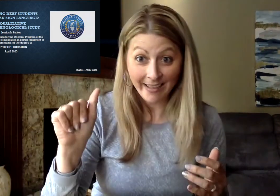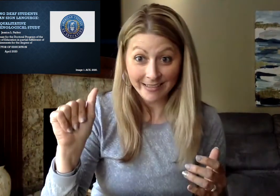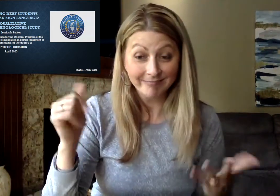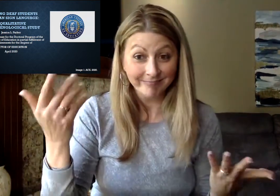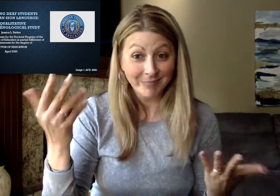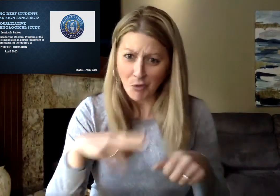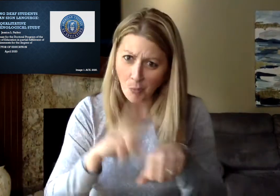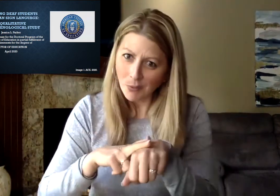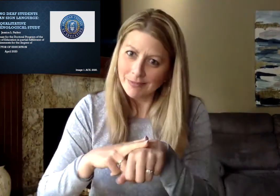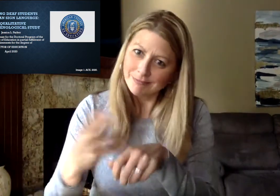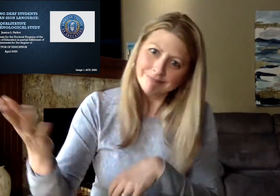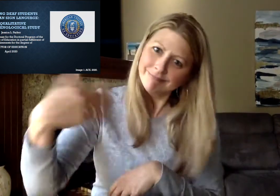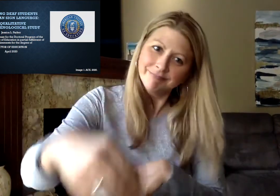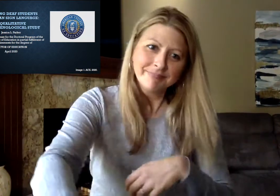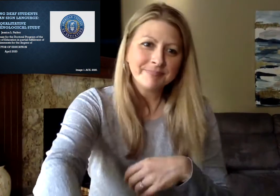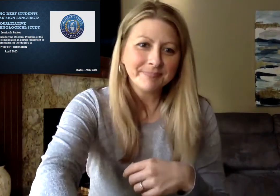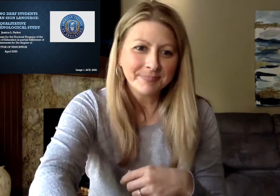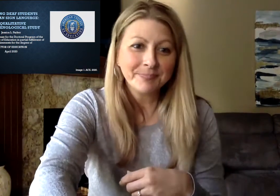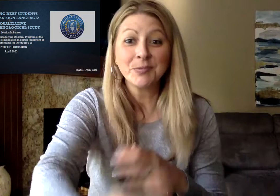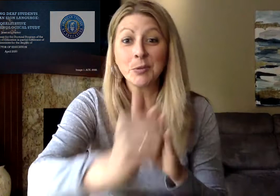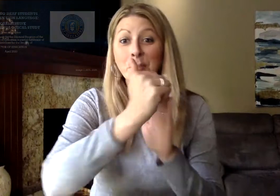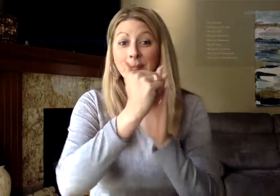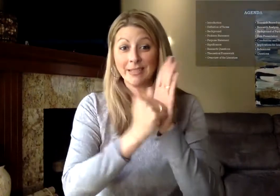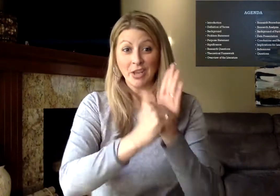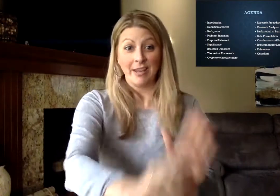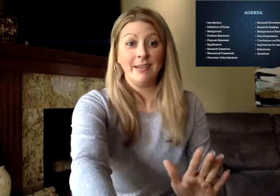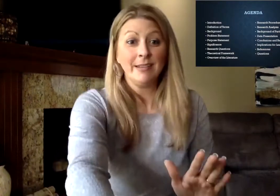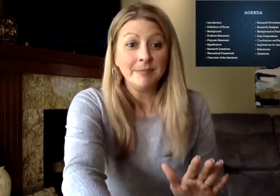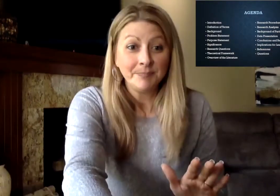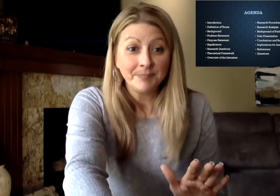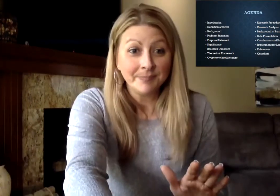to hear about my data? Of course you do. So come on, let's go. So here's the agenda.